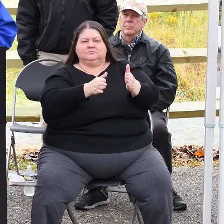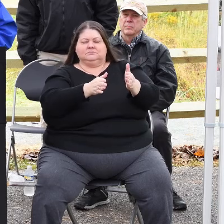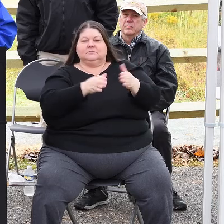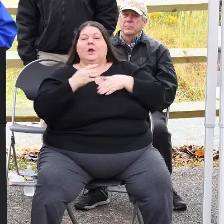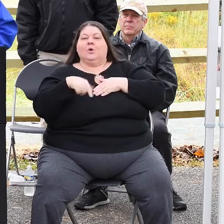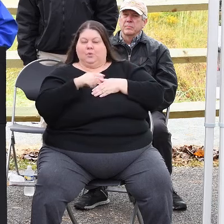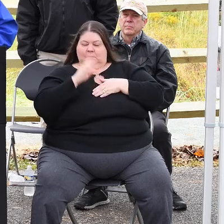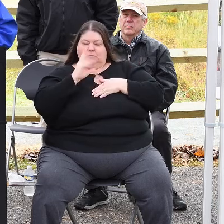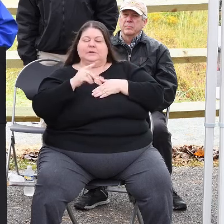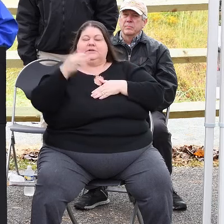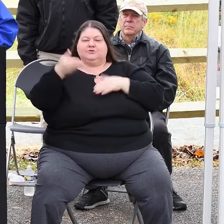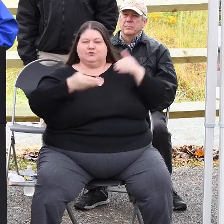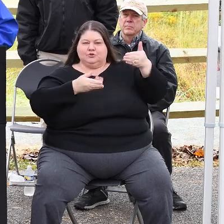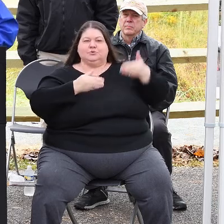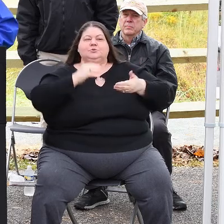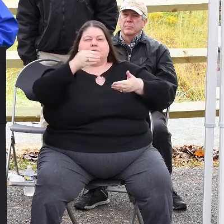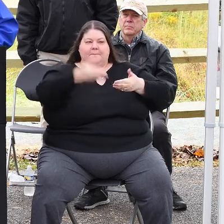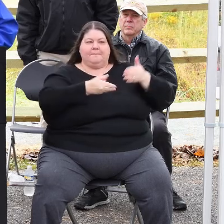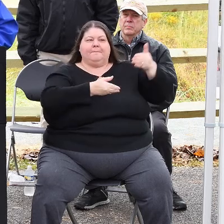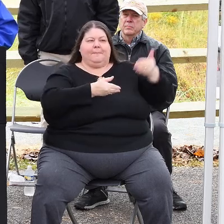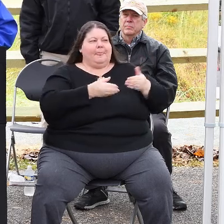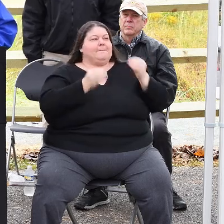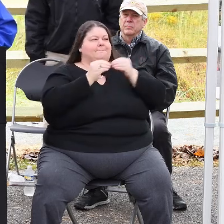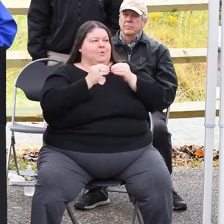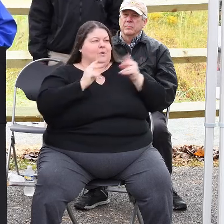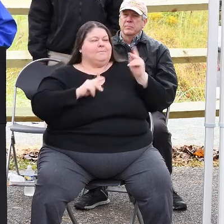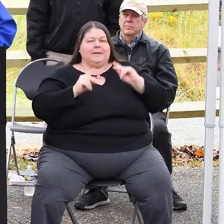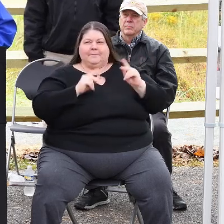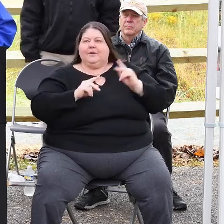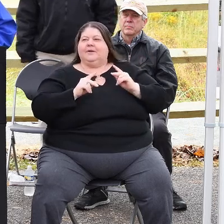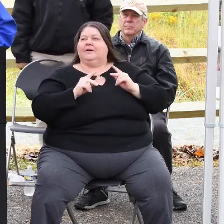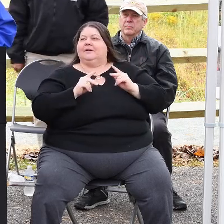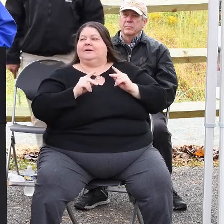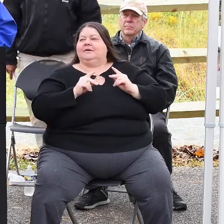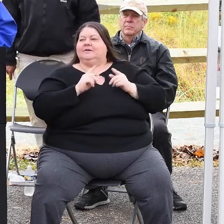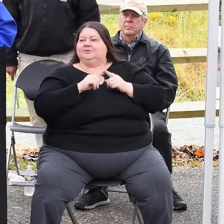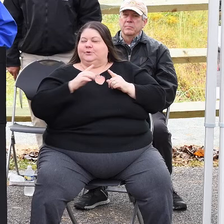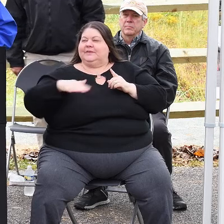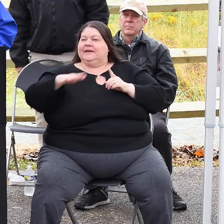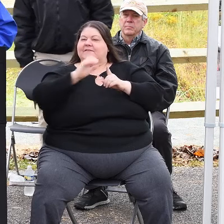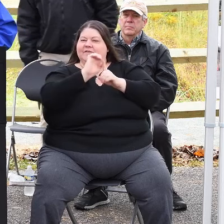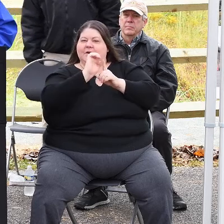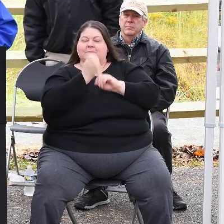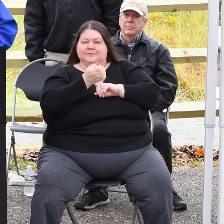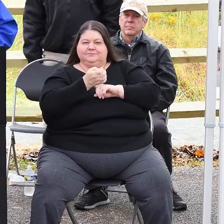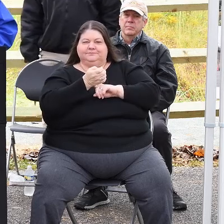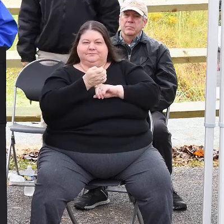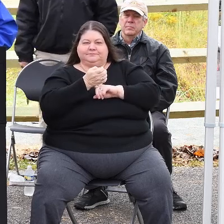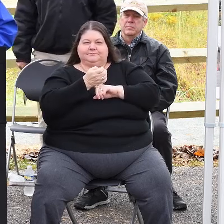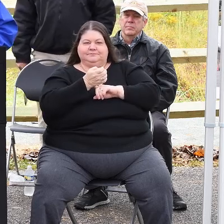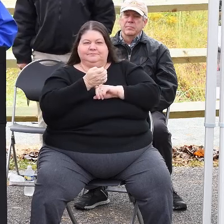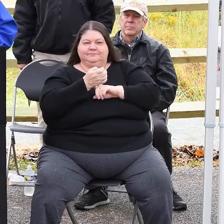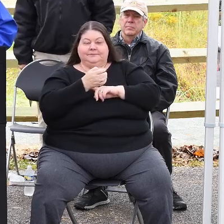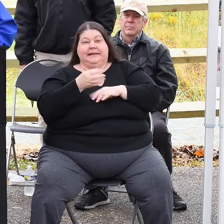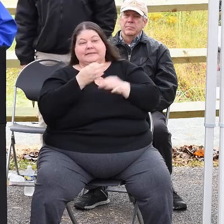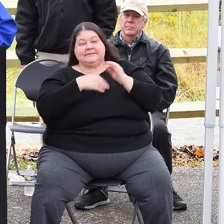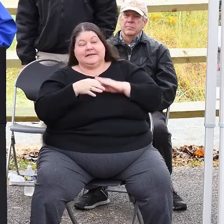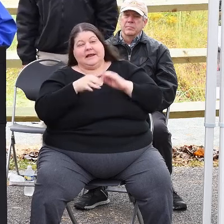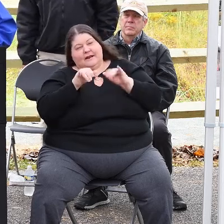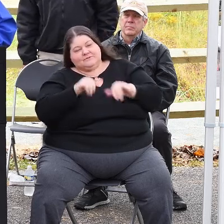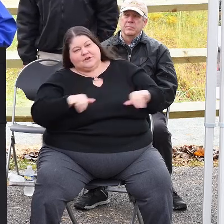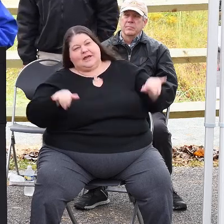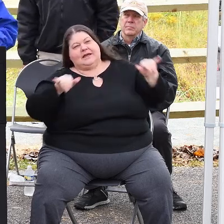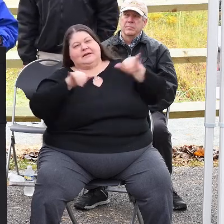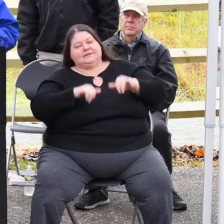introduce a lot of more people to the environment they live in, instead of just seeing